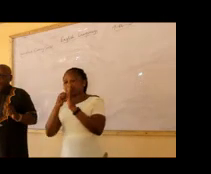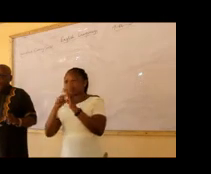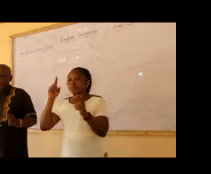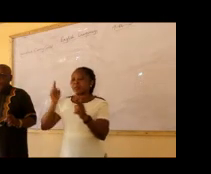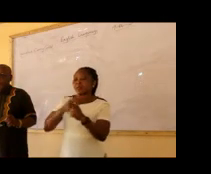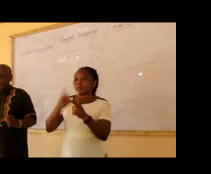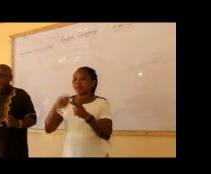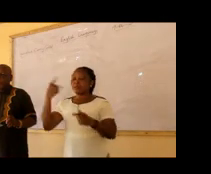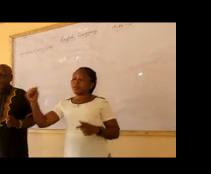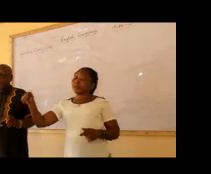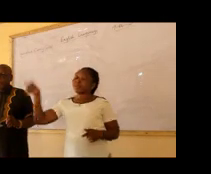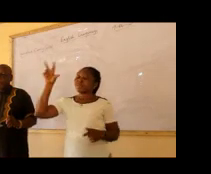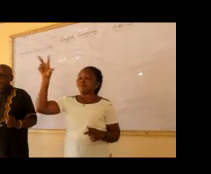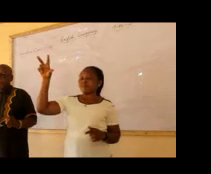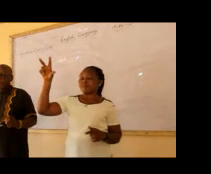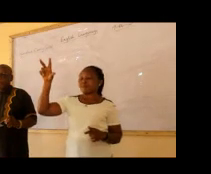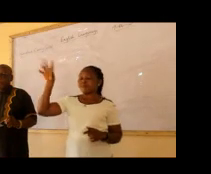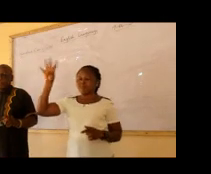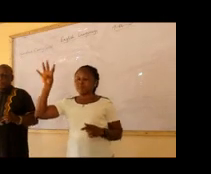then the fourth paragraph.